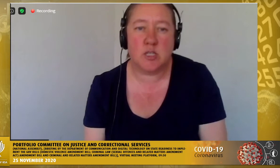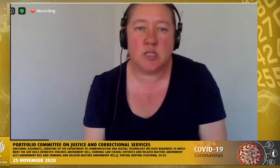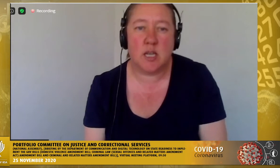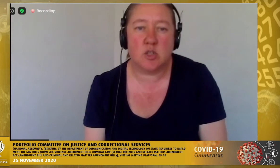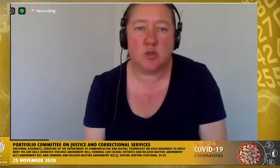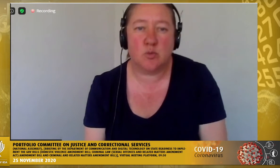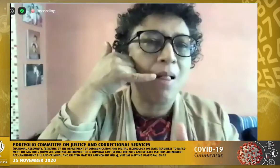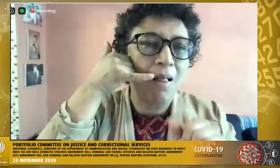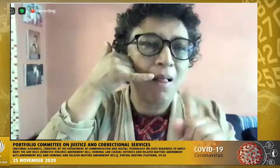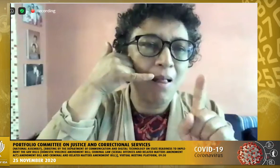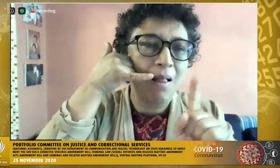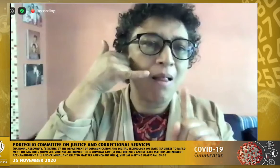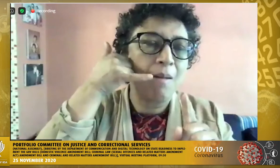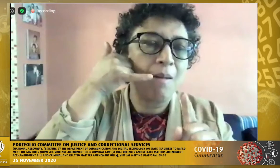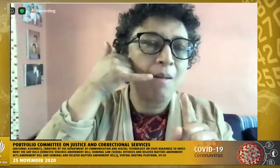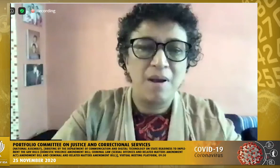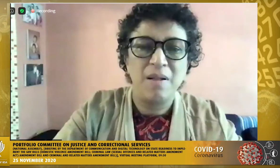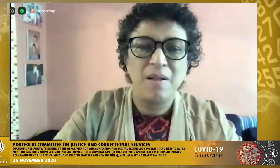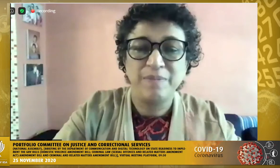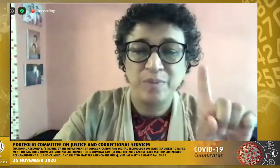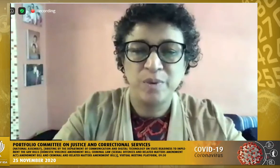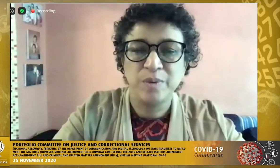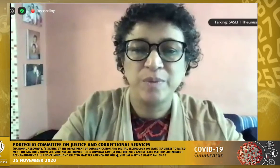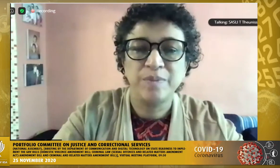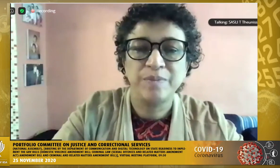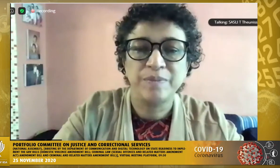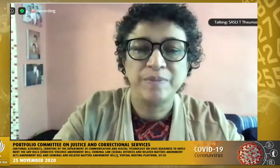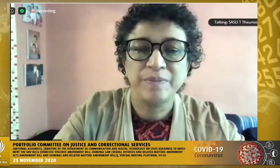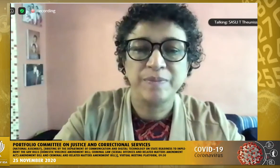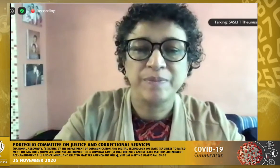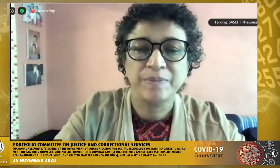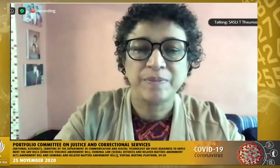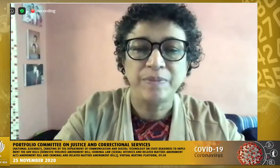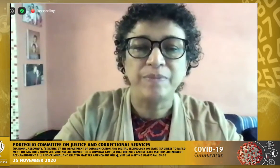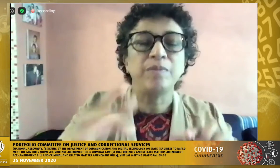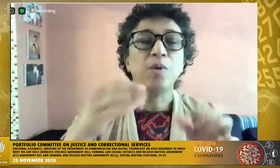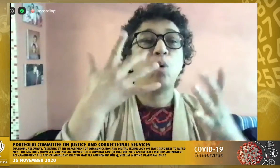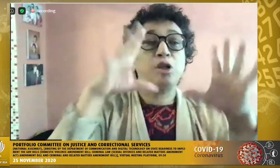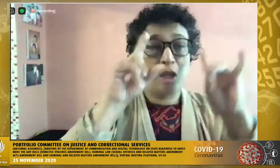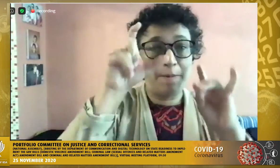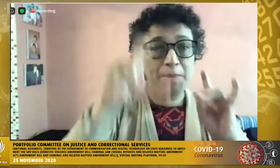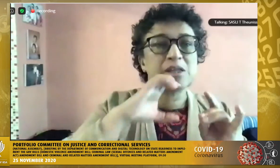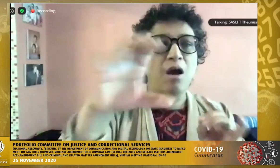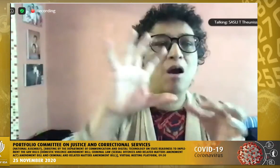the chairperson has asked with regard to the mobile operators.